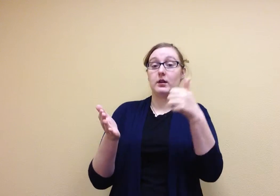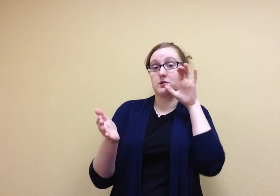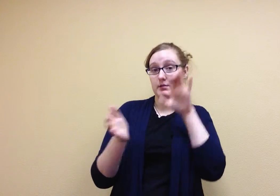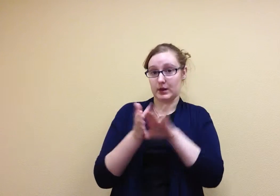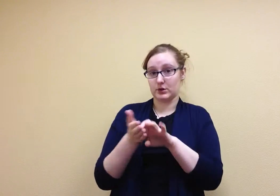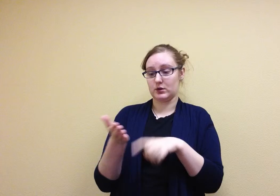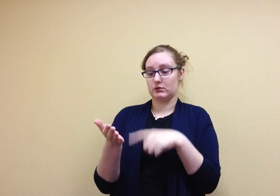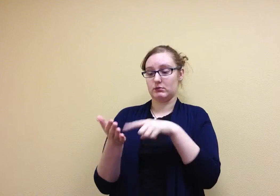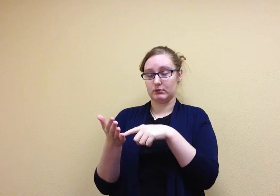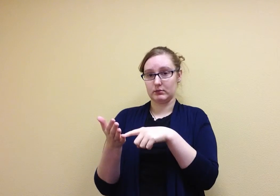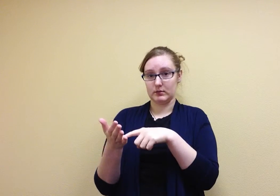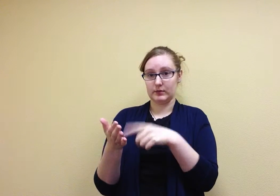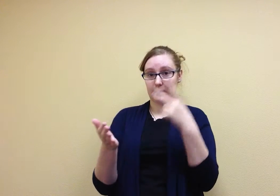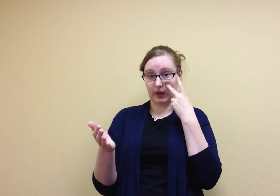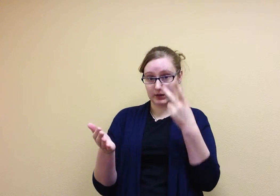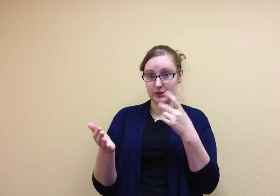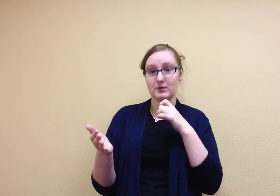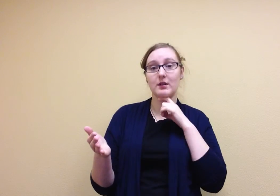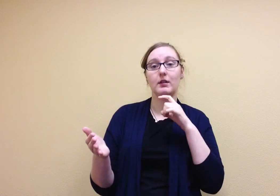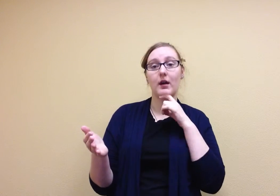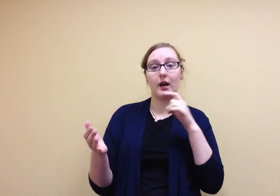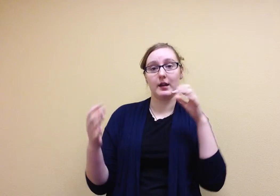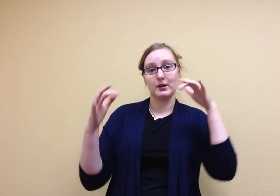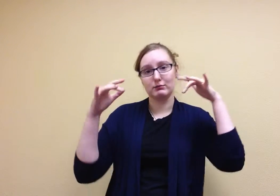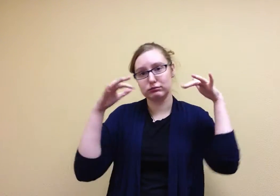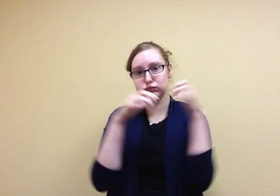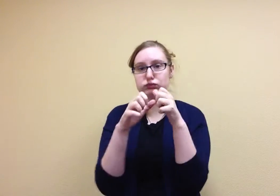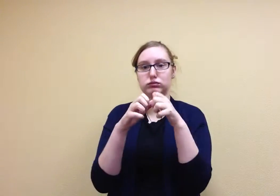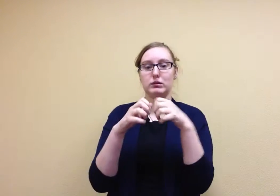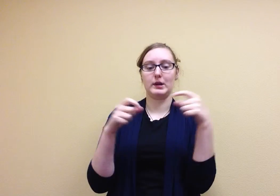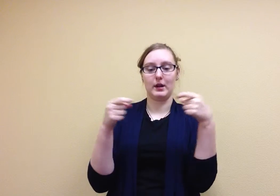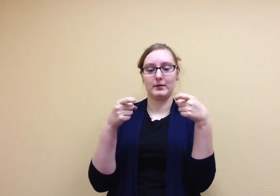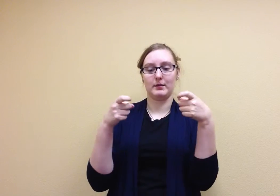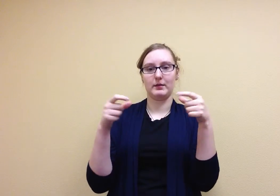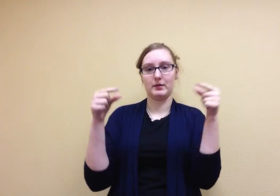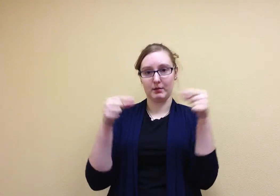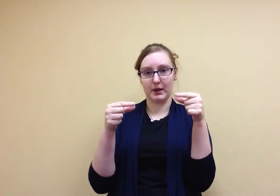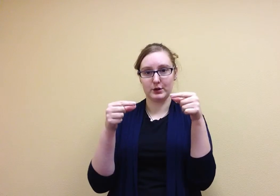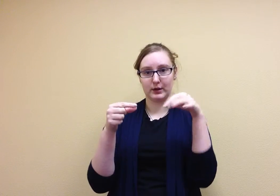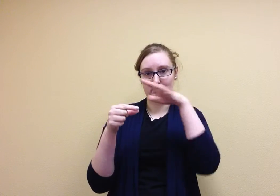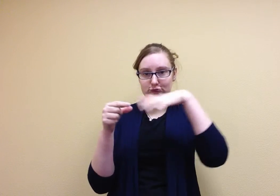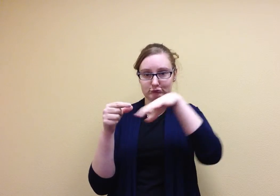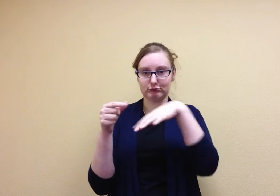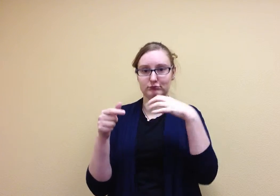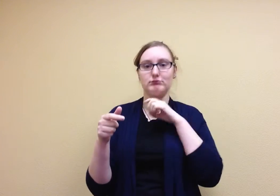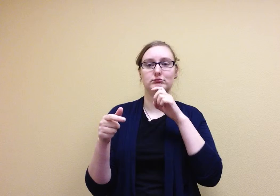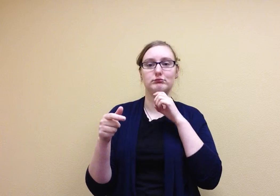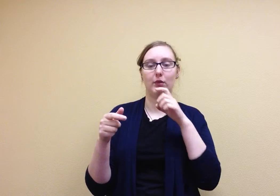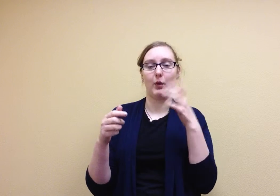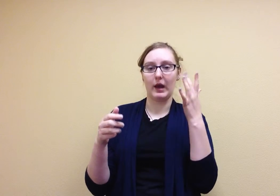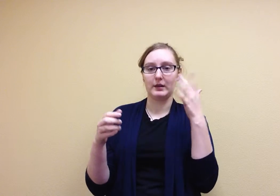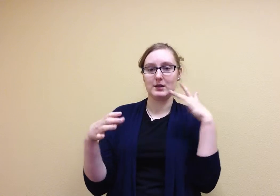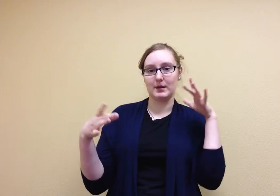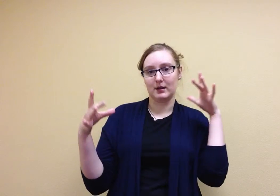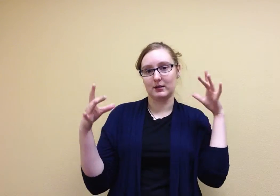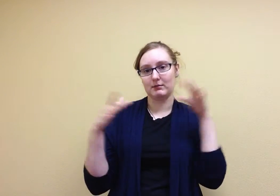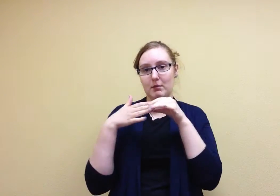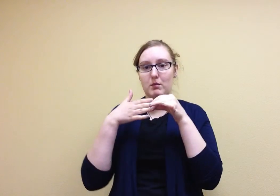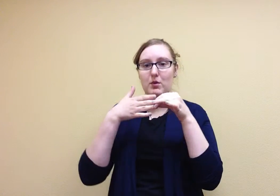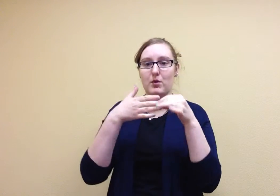side, can you see the iron filings forming between? Because they're being pulled together. Right? That's